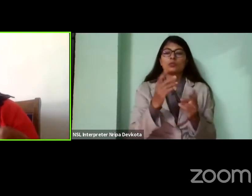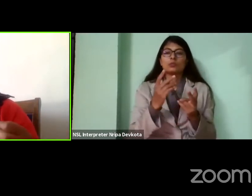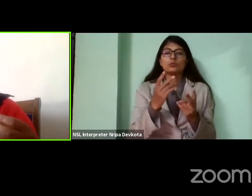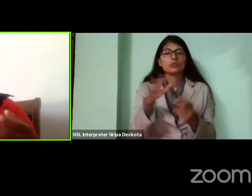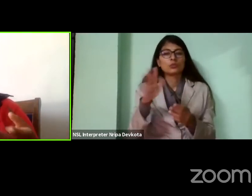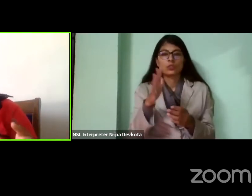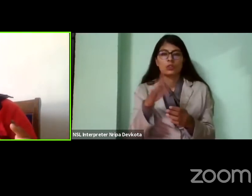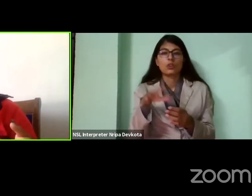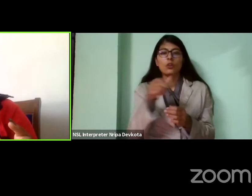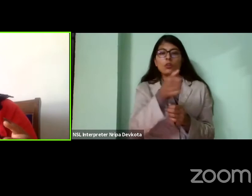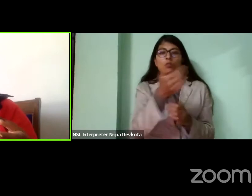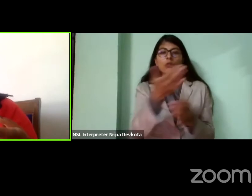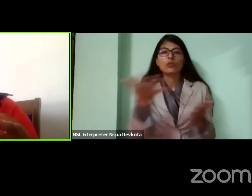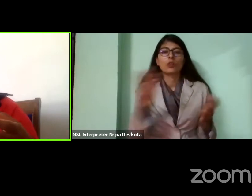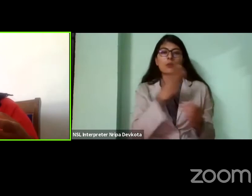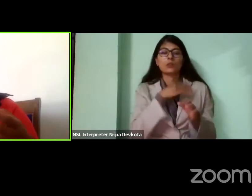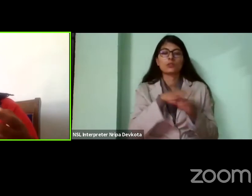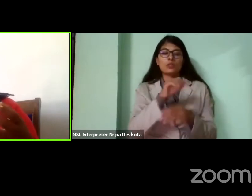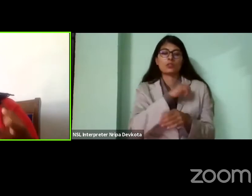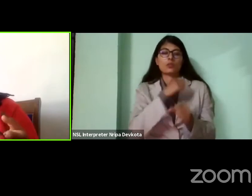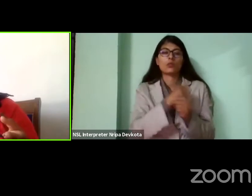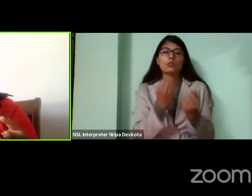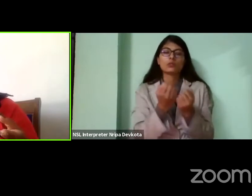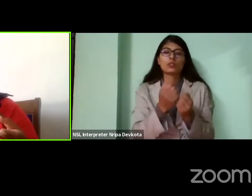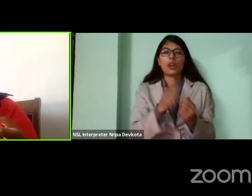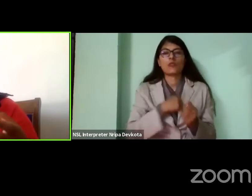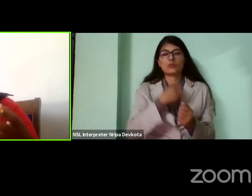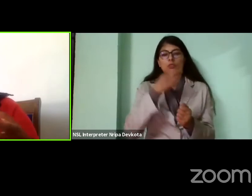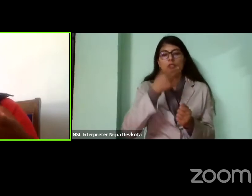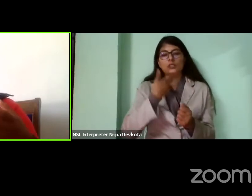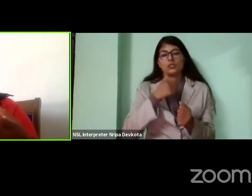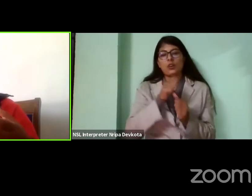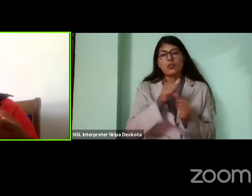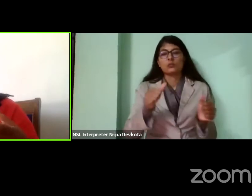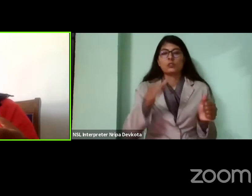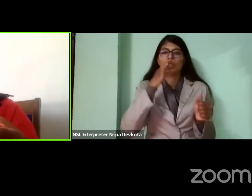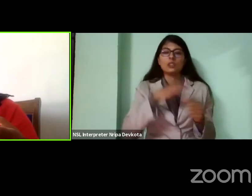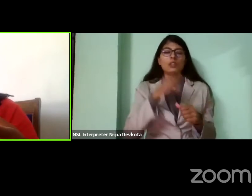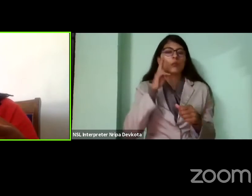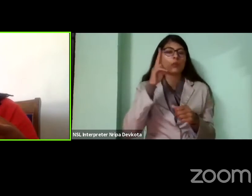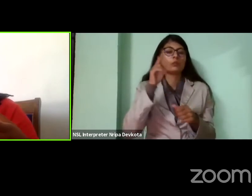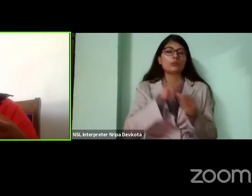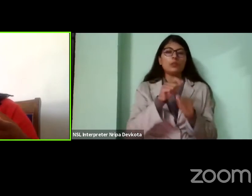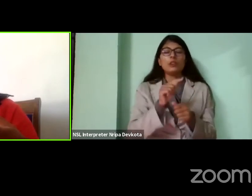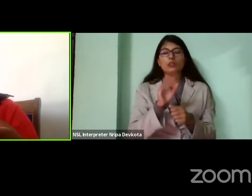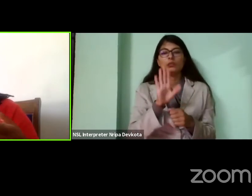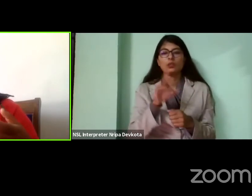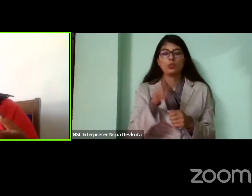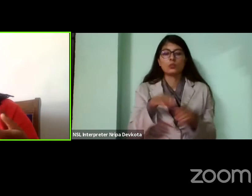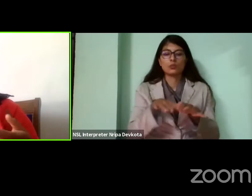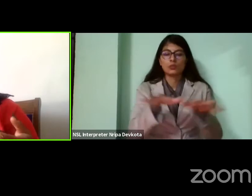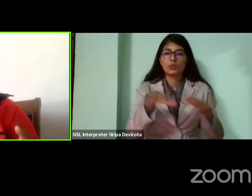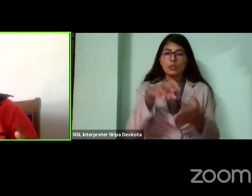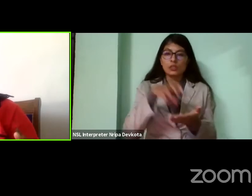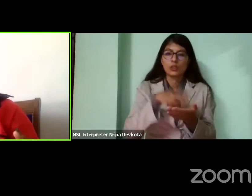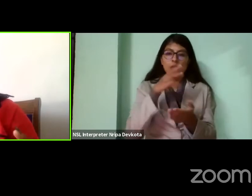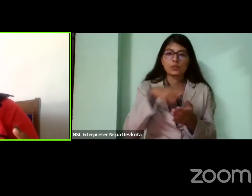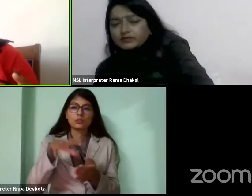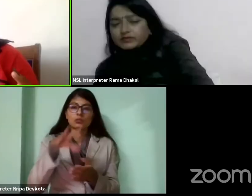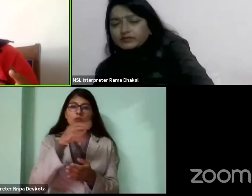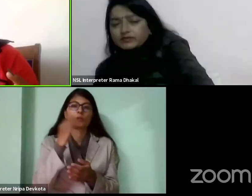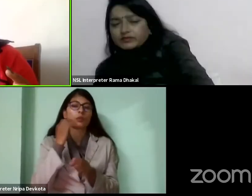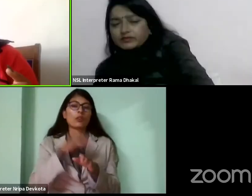Is this a platform for all women? Is this a platform where all voices of the women are